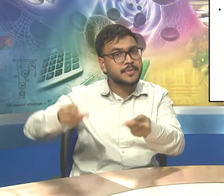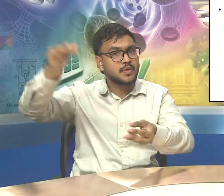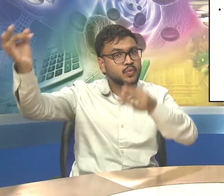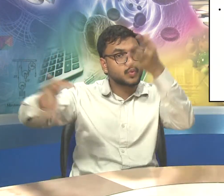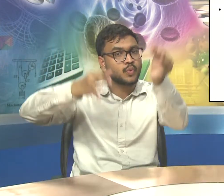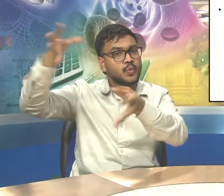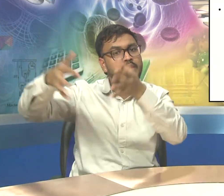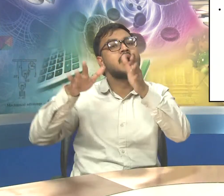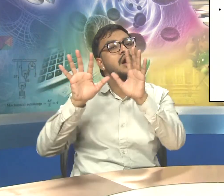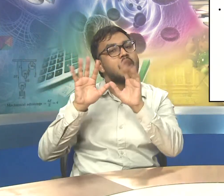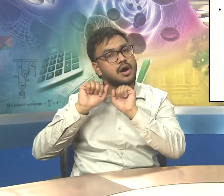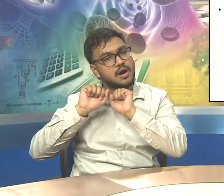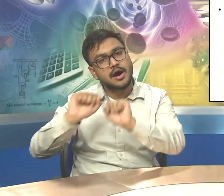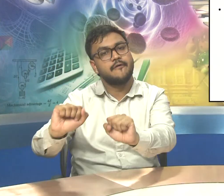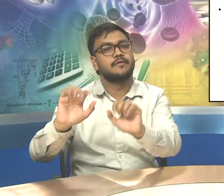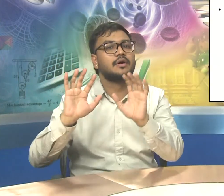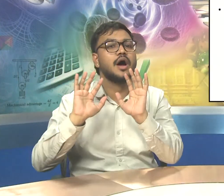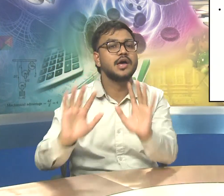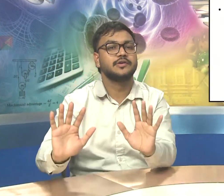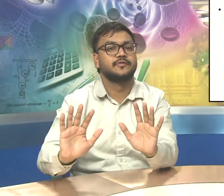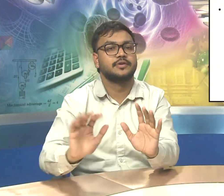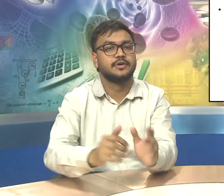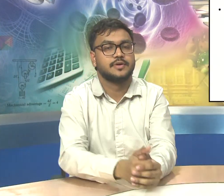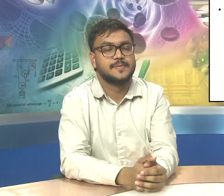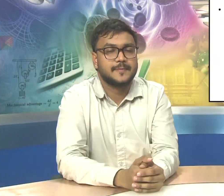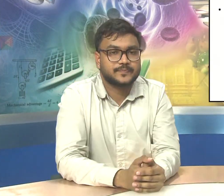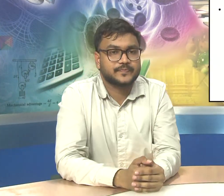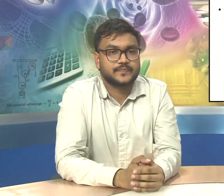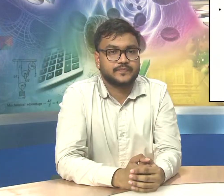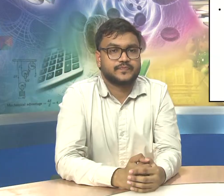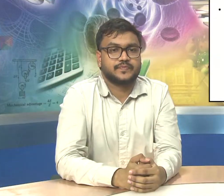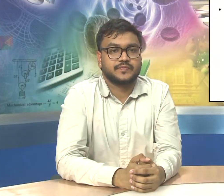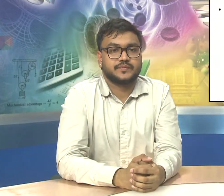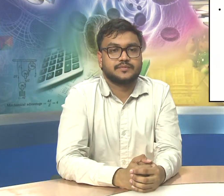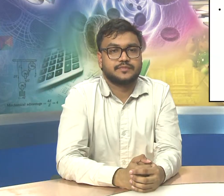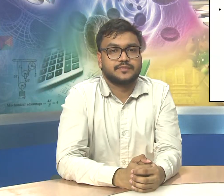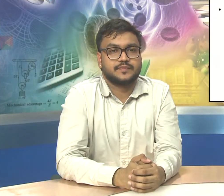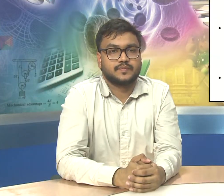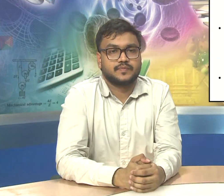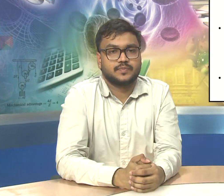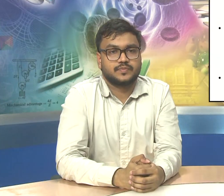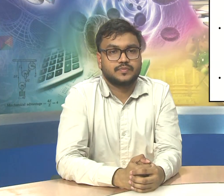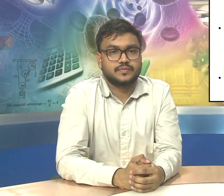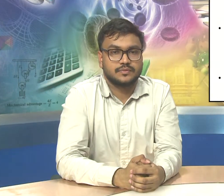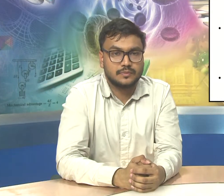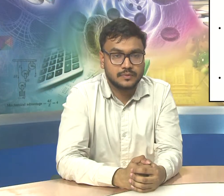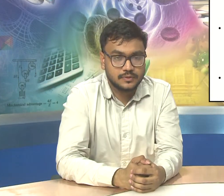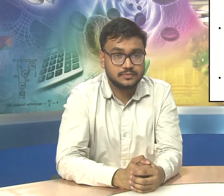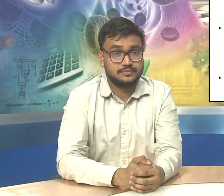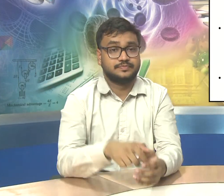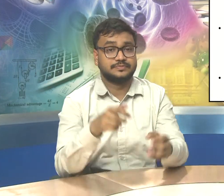But sometimes as we study, the form of sign and meaning is not related.